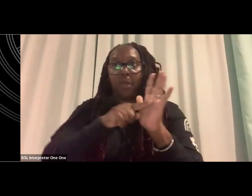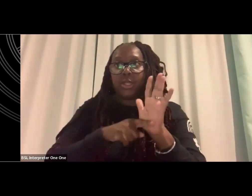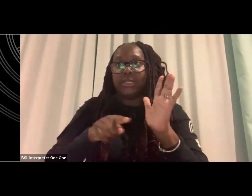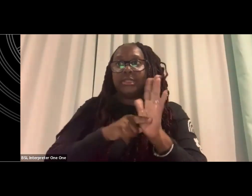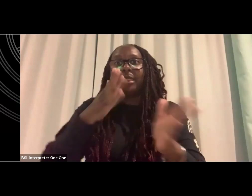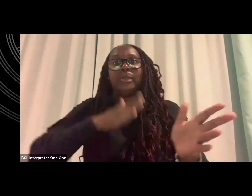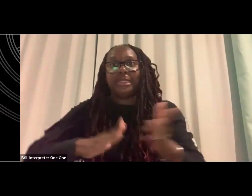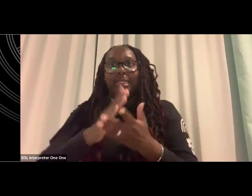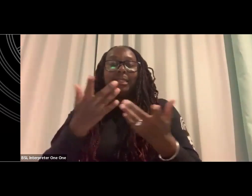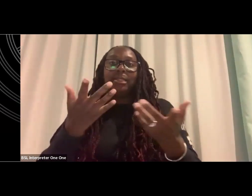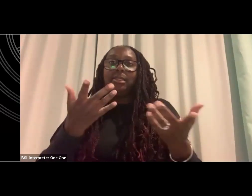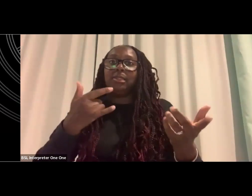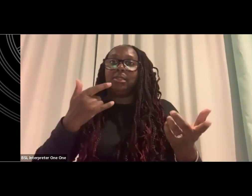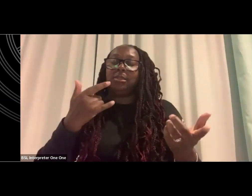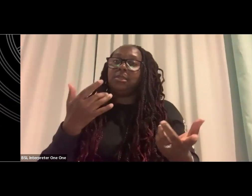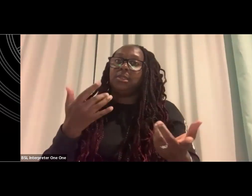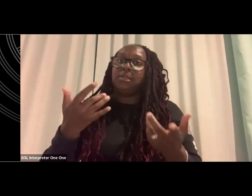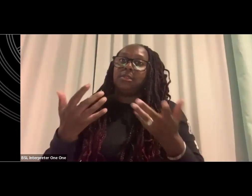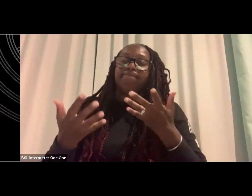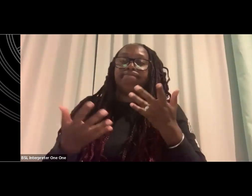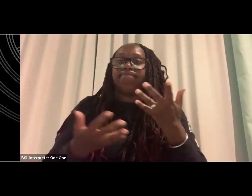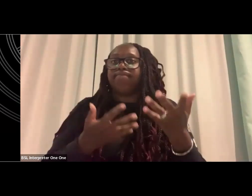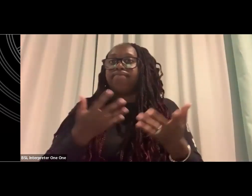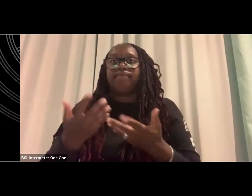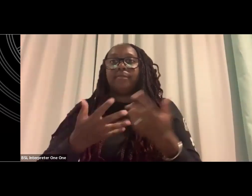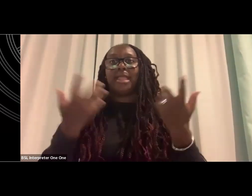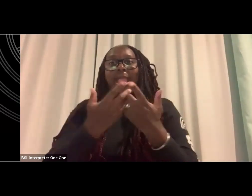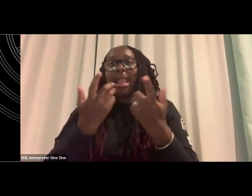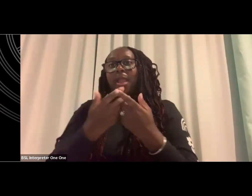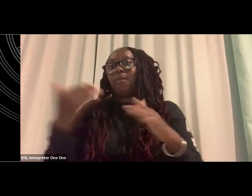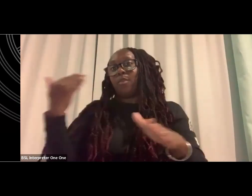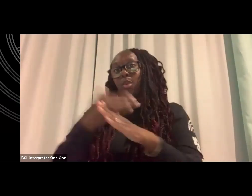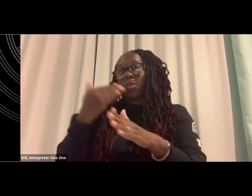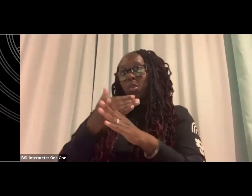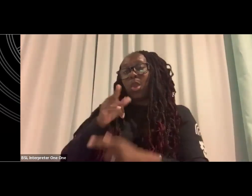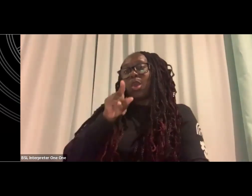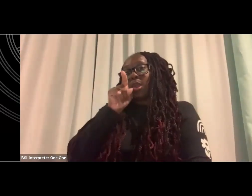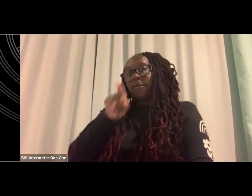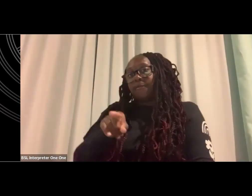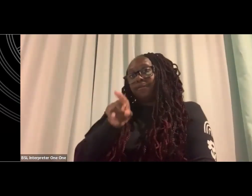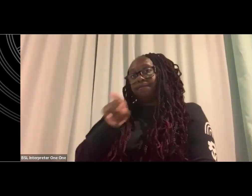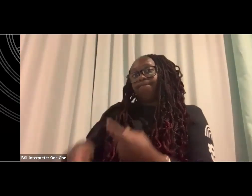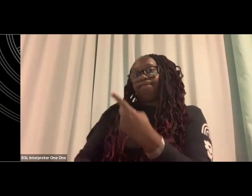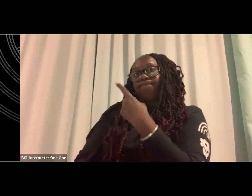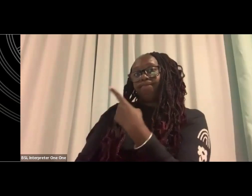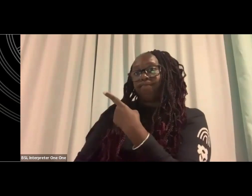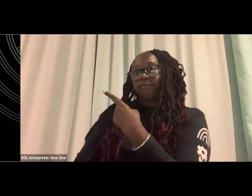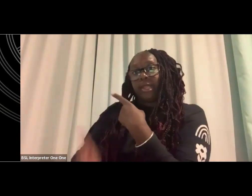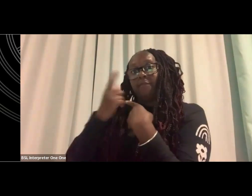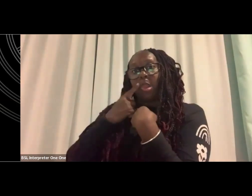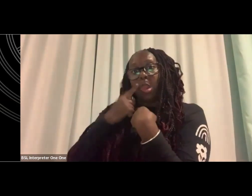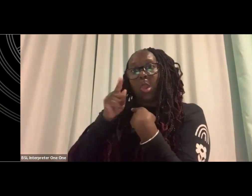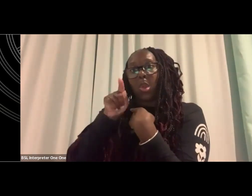might be exploring. So the way this framework operates is at the downstream end, we've